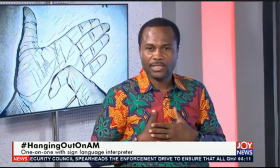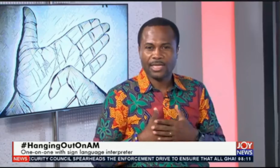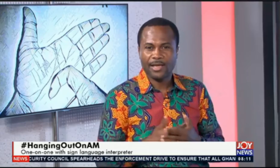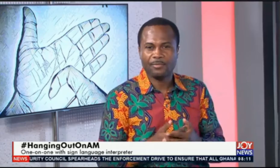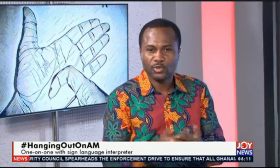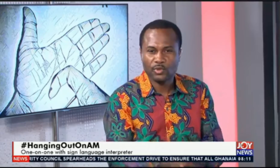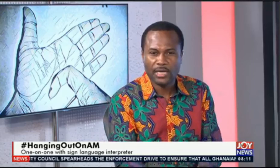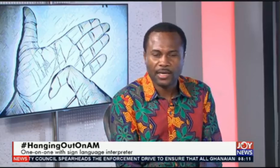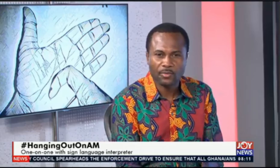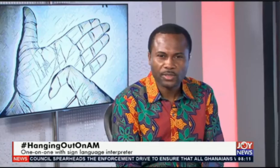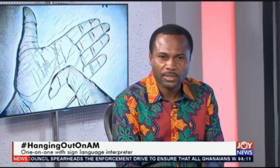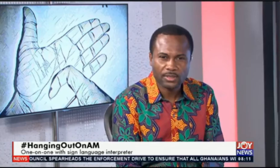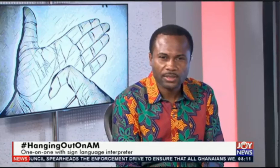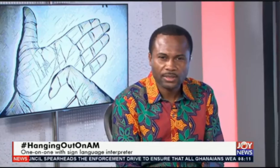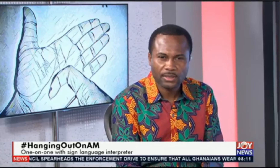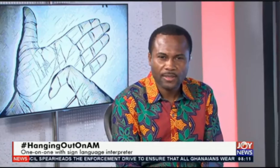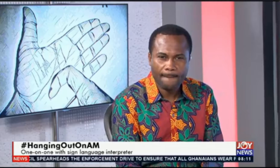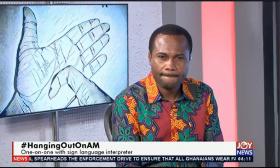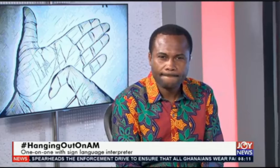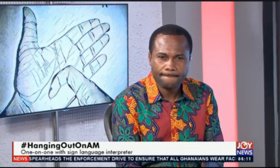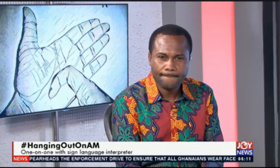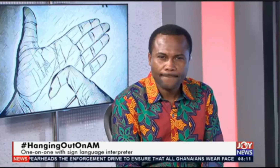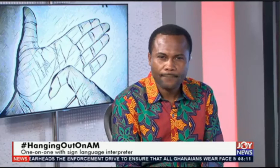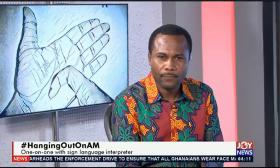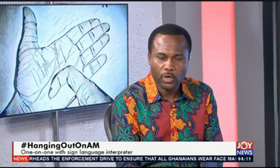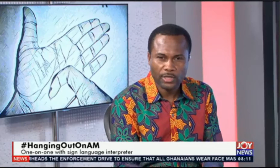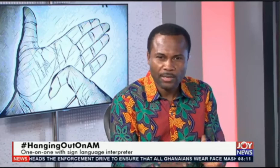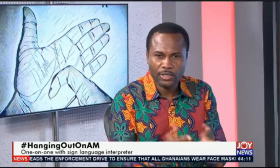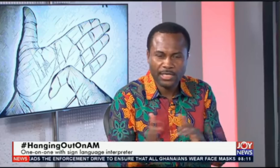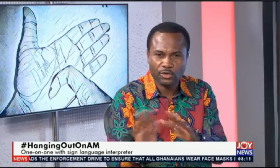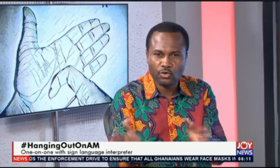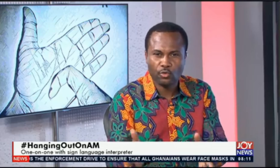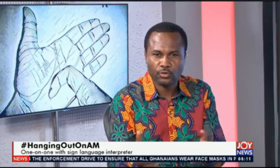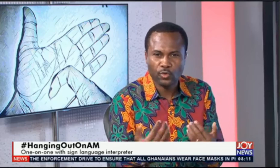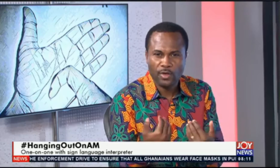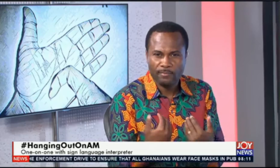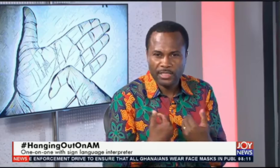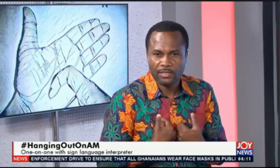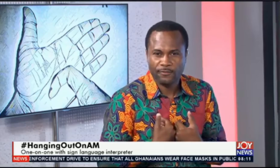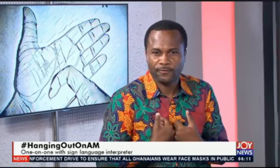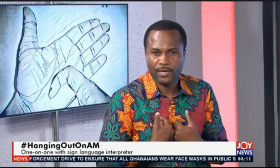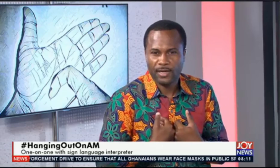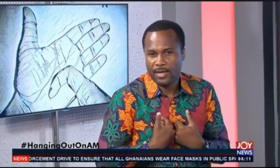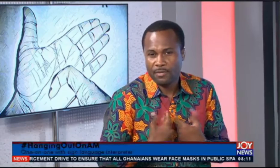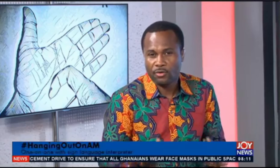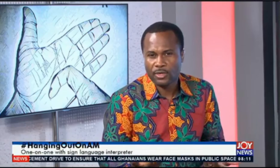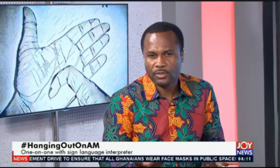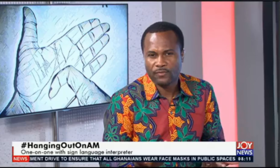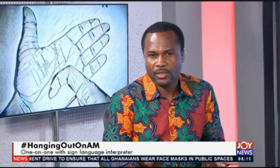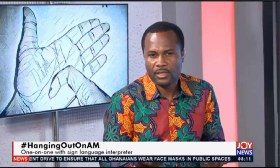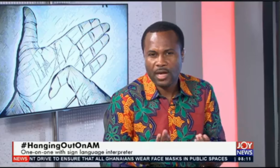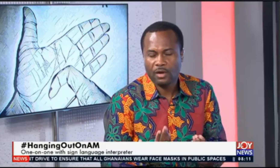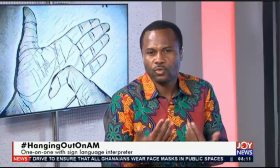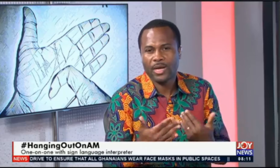ignorant as I am, to sign language? I didn't get the question. Okay, clear. somebody doesn't know. So myself, I'm ignorant